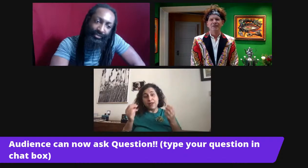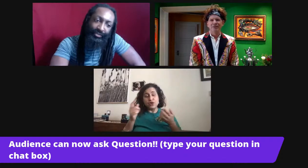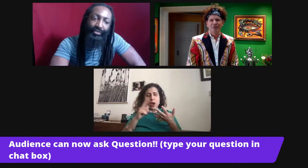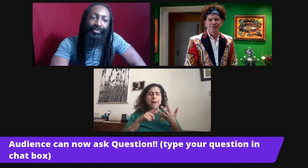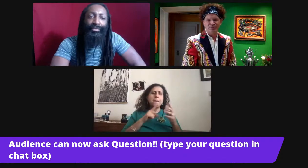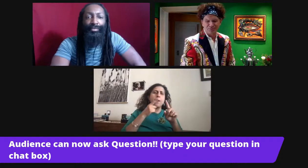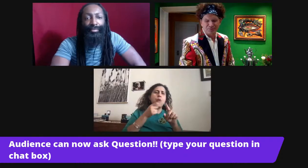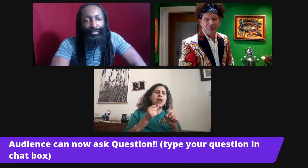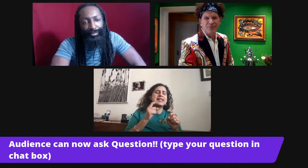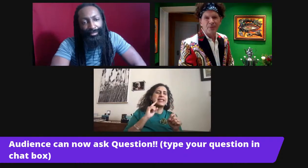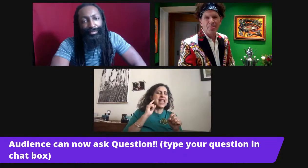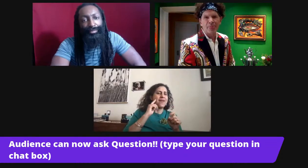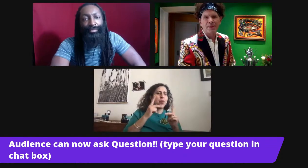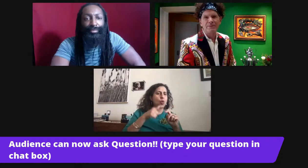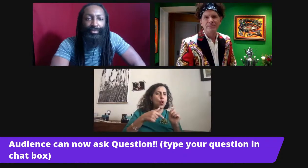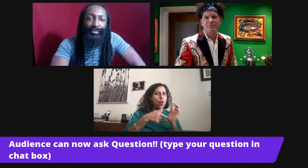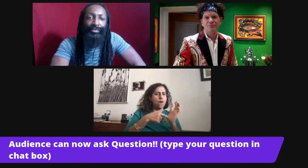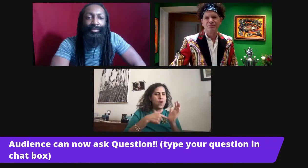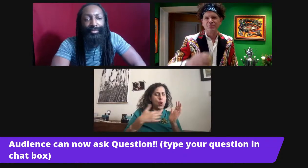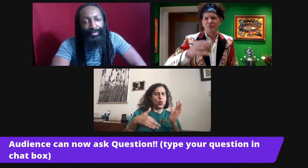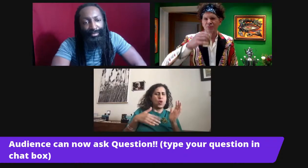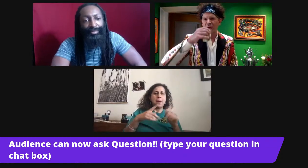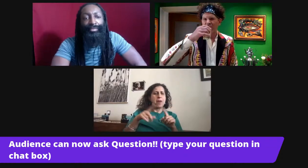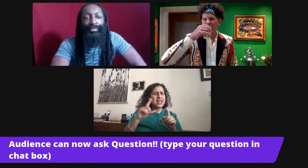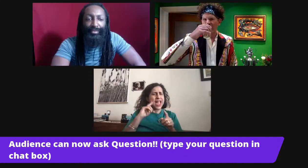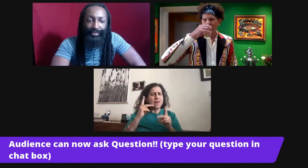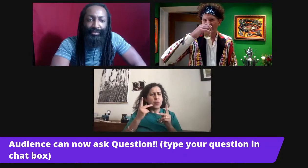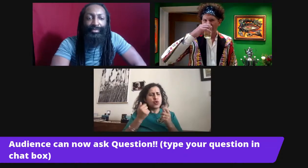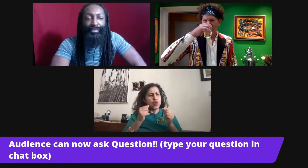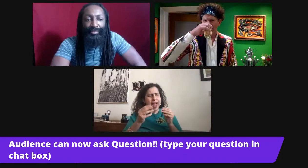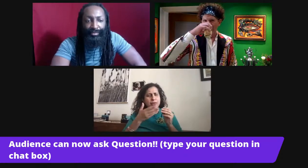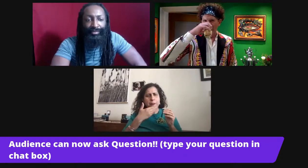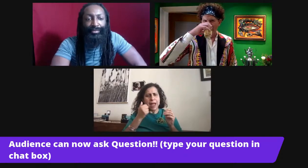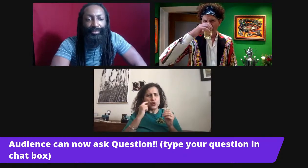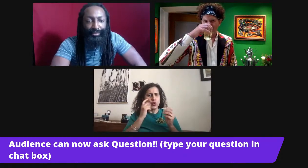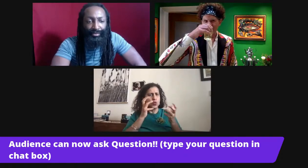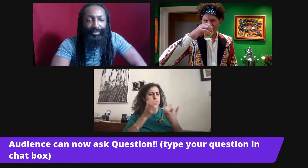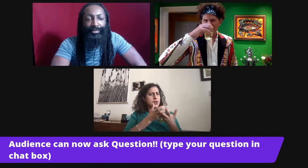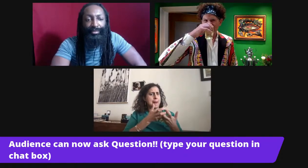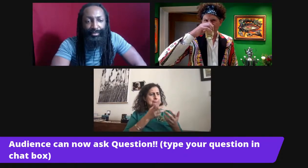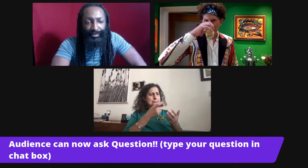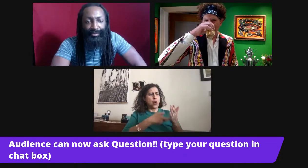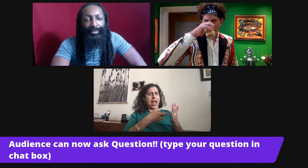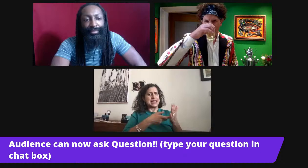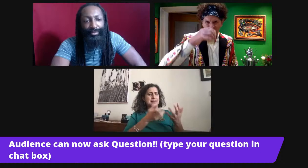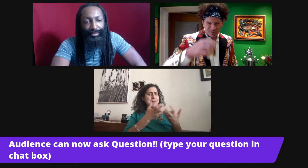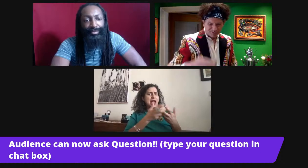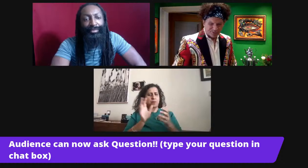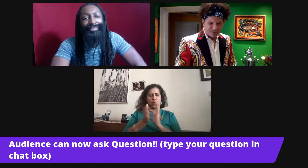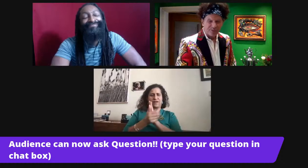And so instead they'll look for, you know, things from China or Holland, the Dutch, you know,